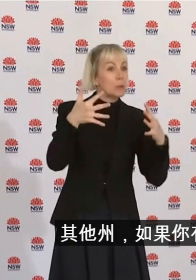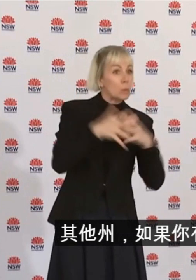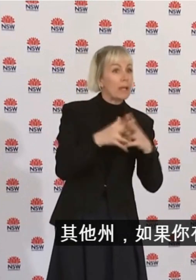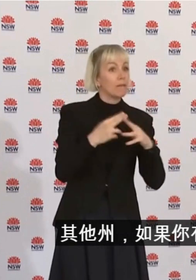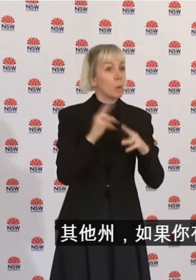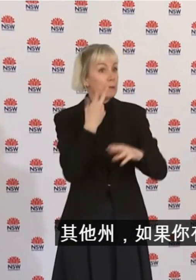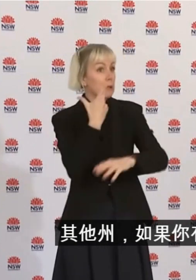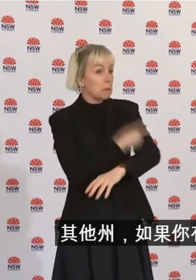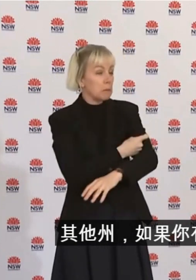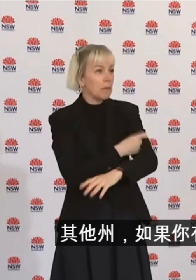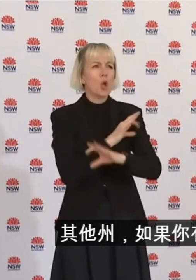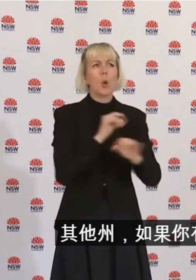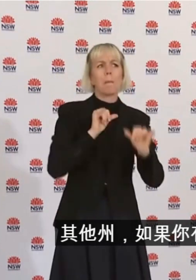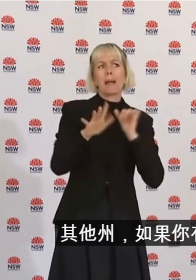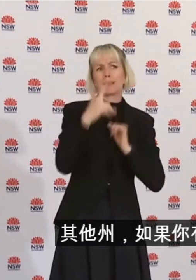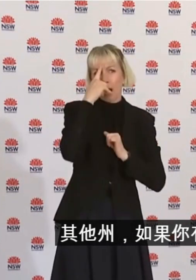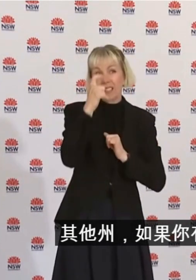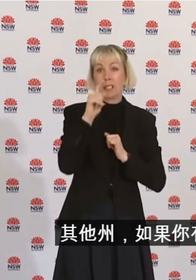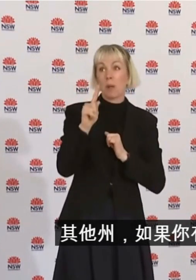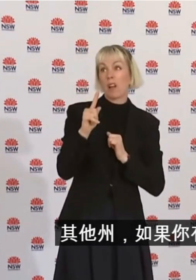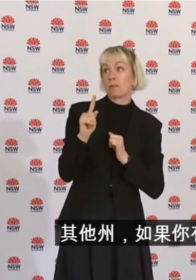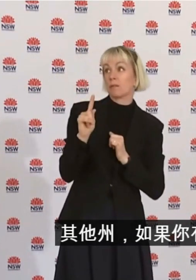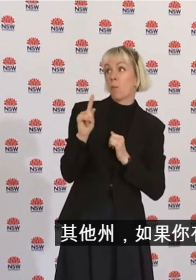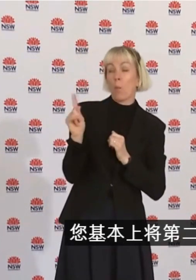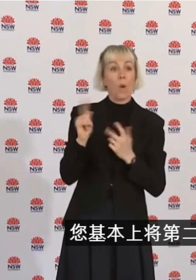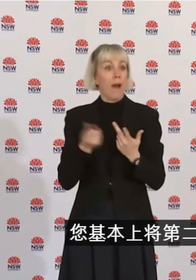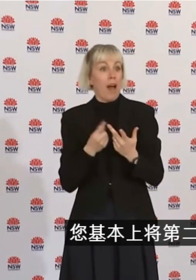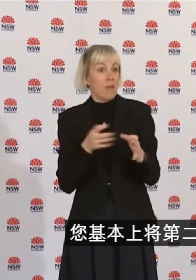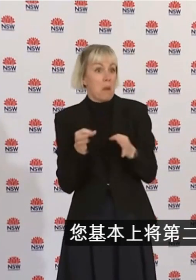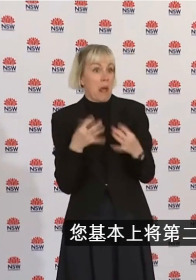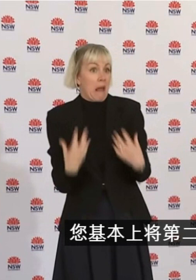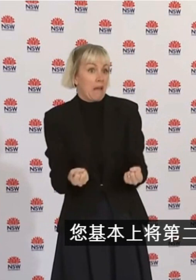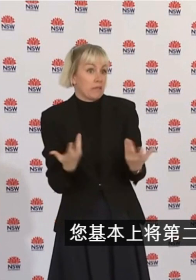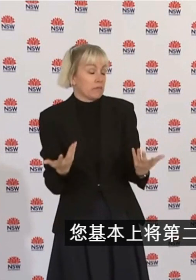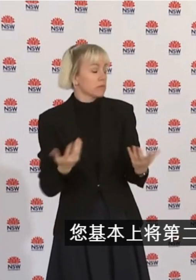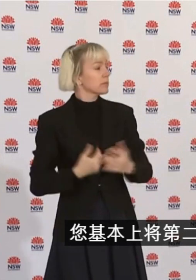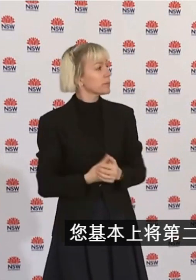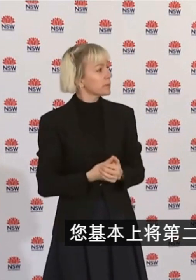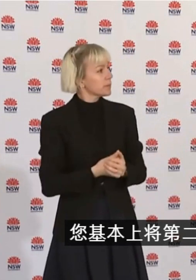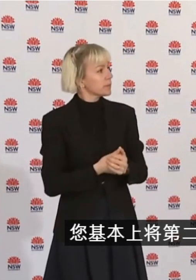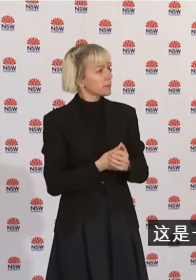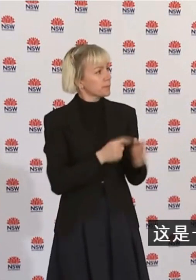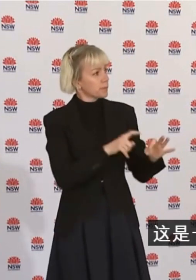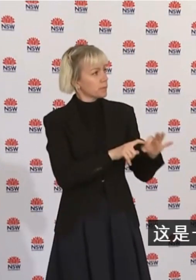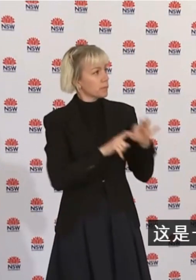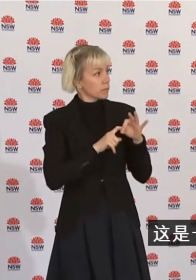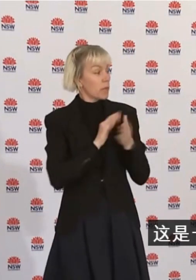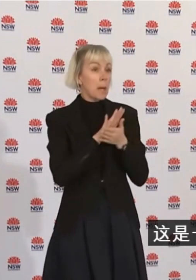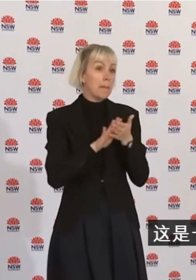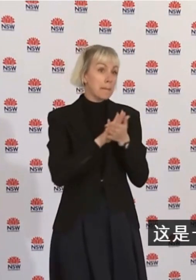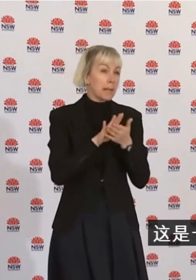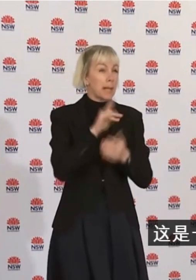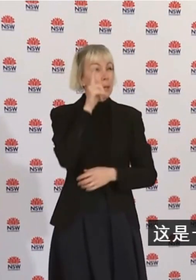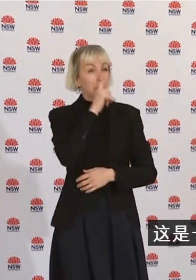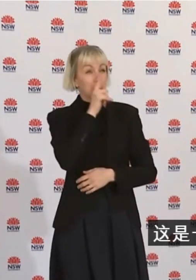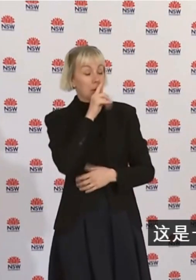the other states and territories. How will that work, Minister? If you've had your first shot, does that mean you give your second appointment essentially to someone else, or is that going to kick in a